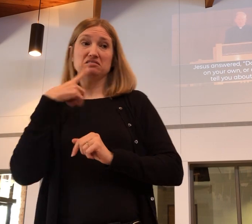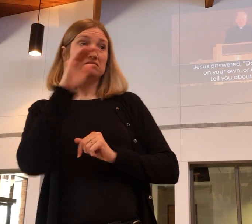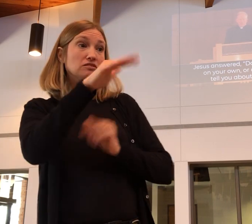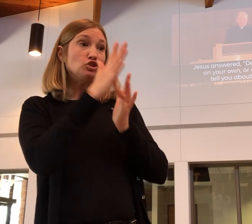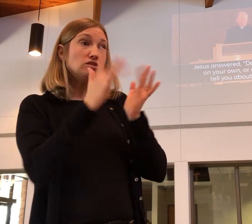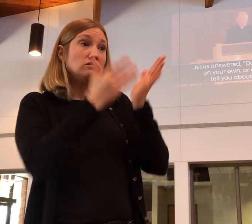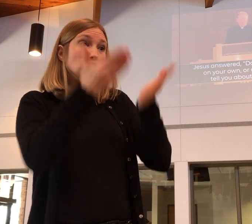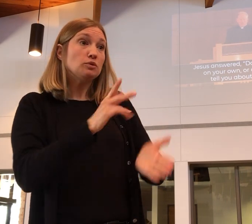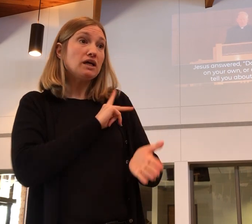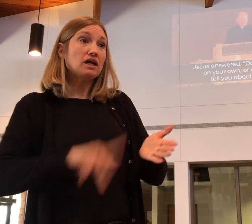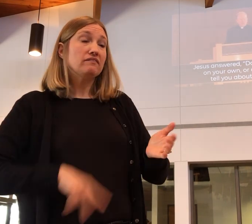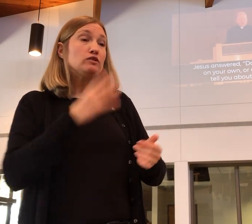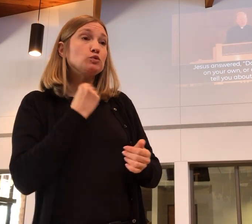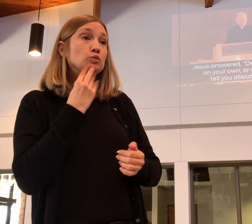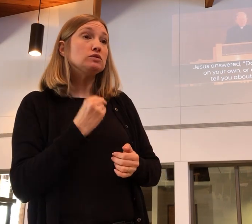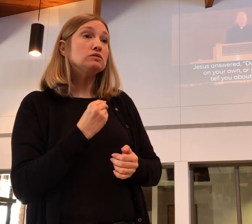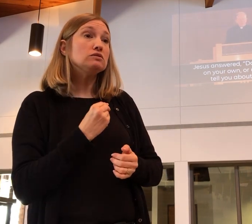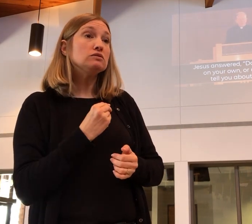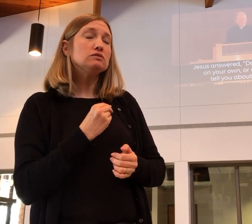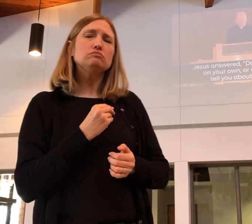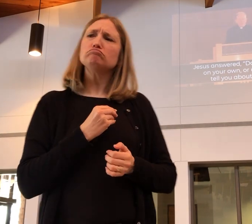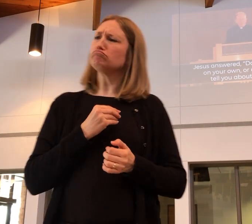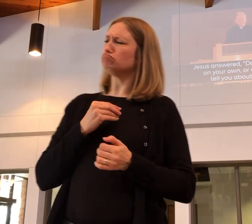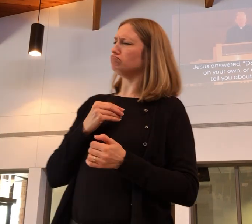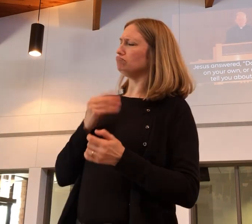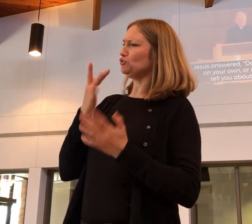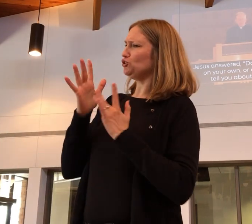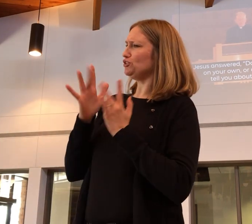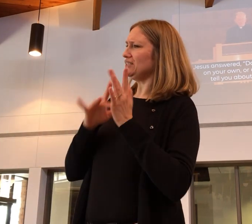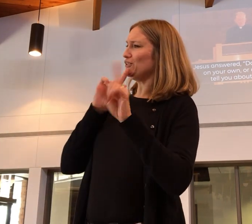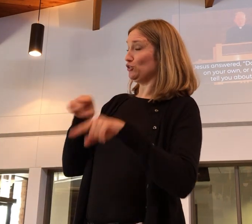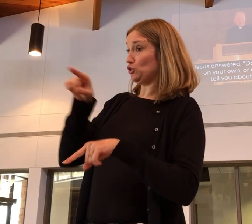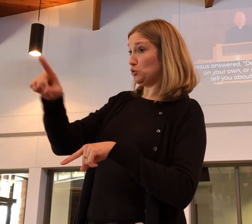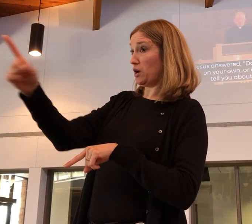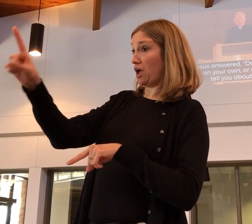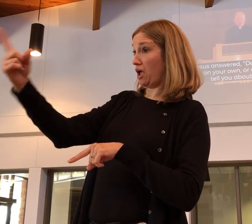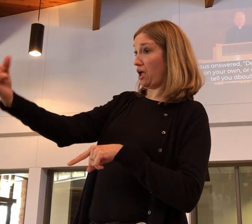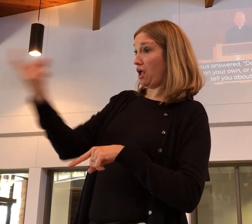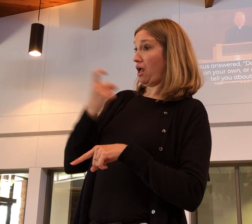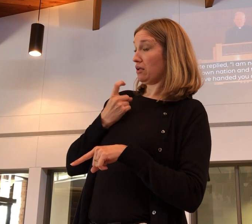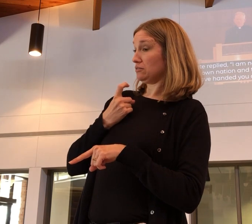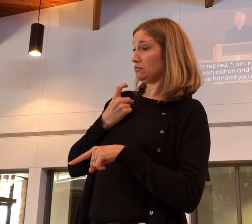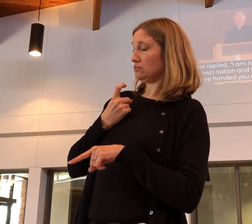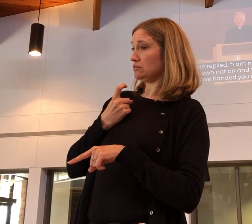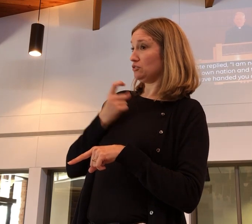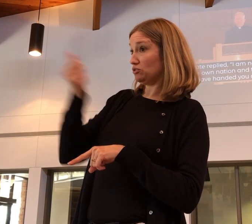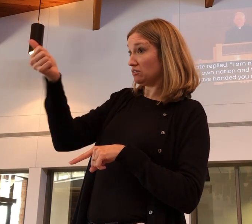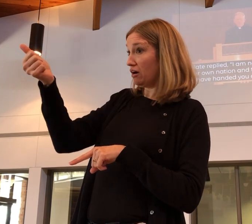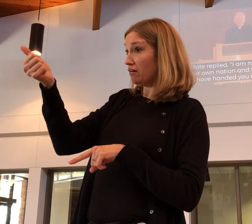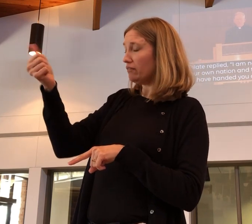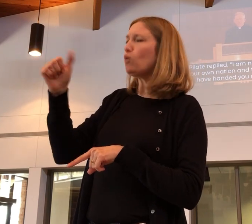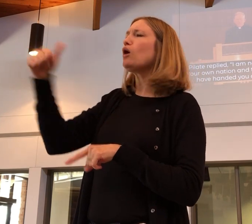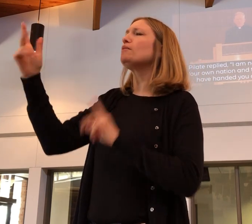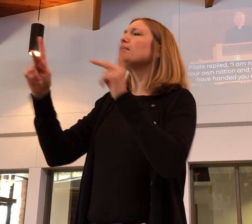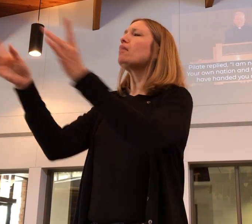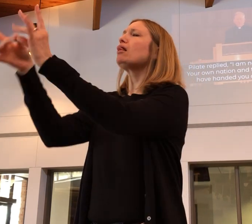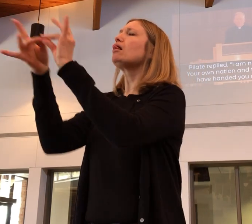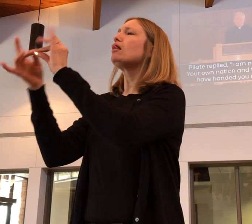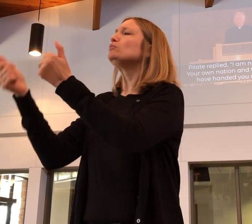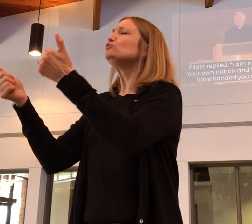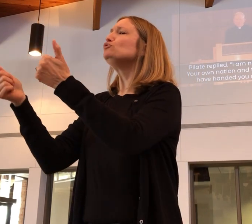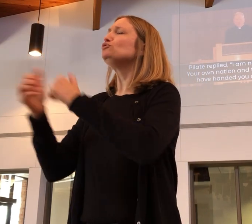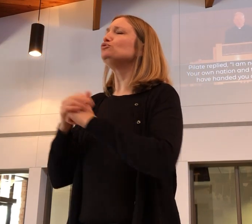Jesus answered, "Do you ask this on your own, or did others tell you about me?" Pilate